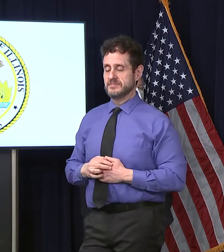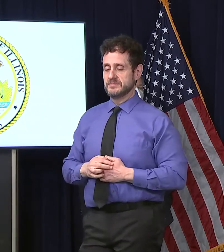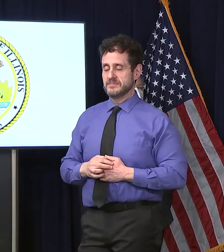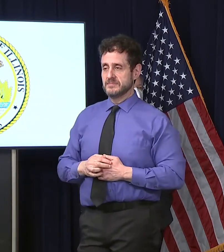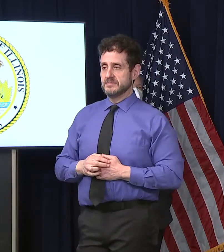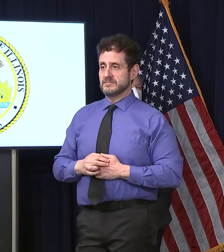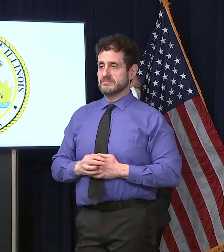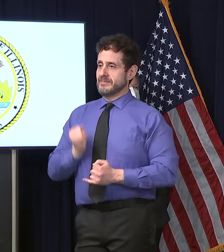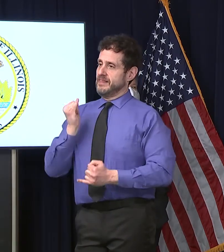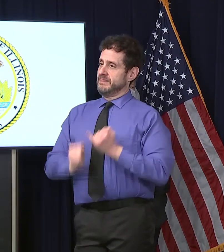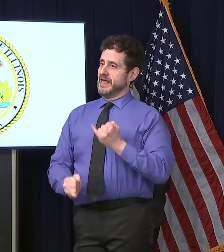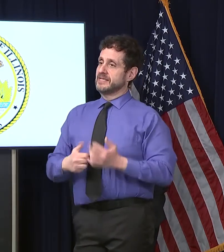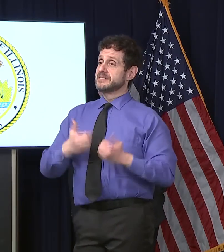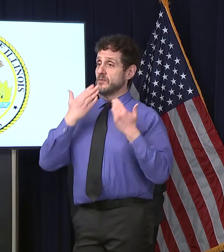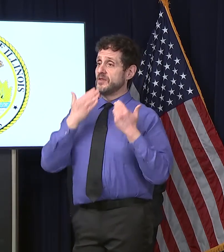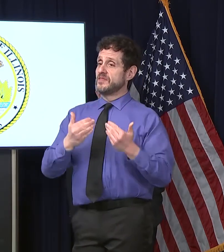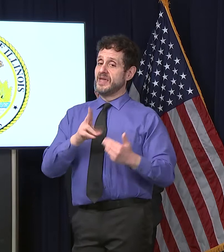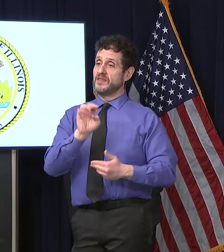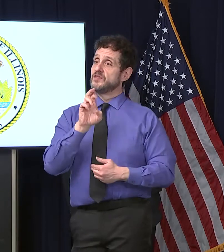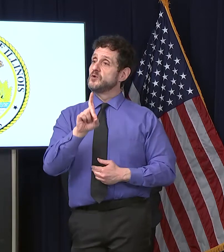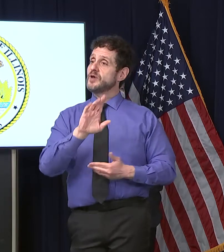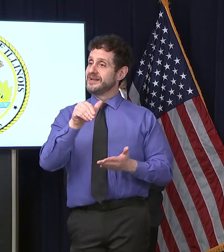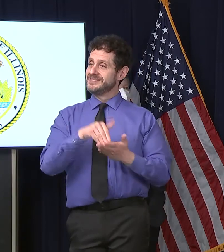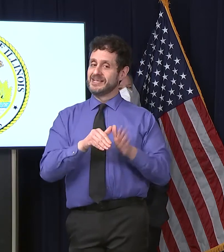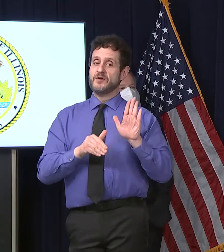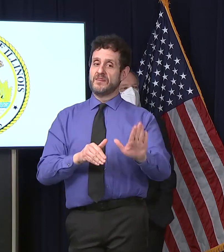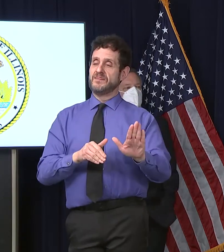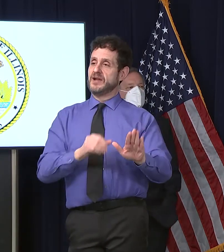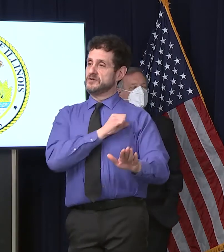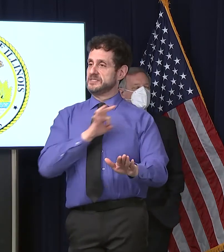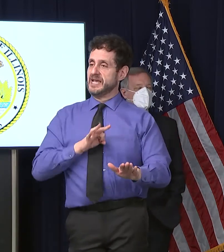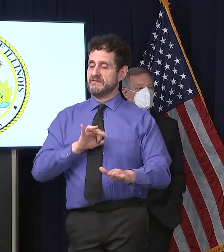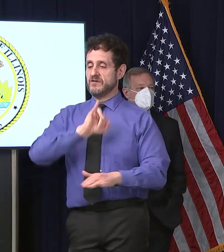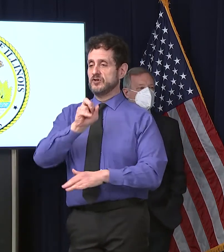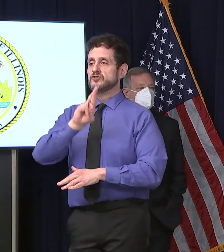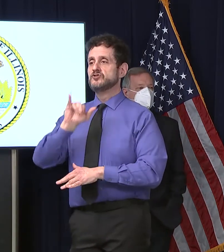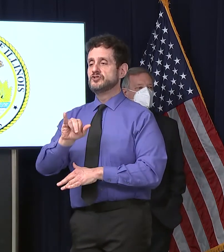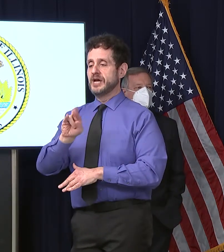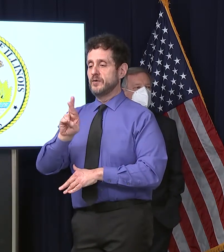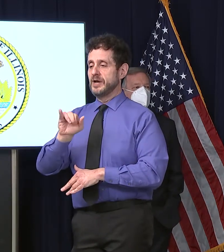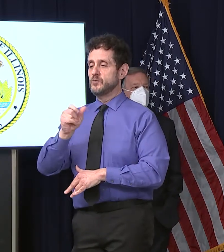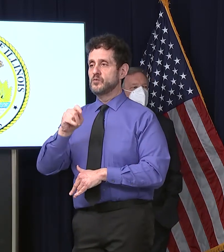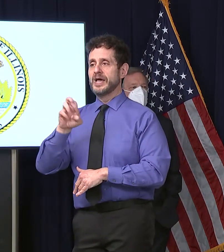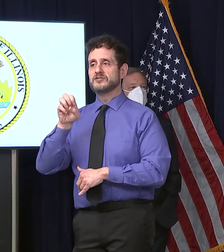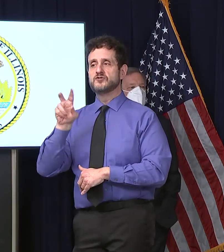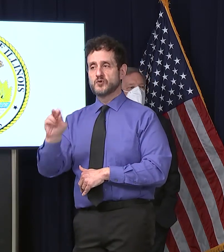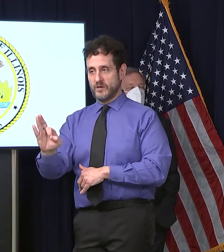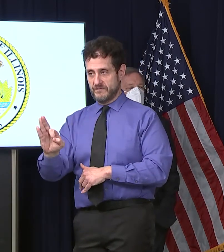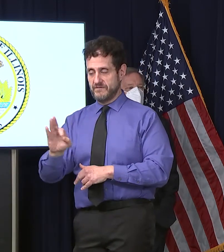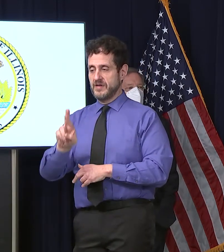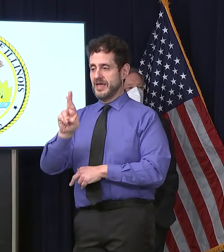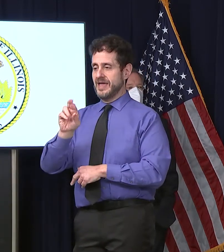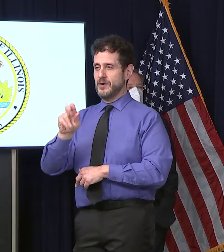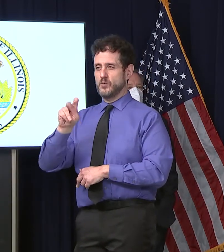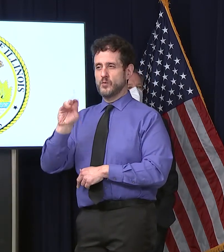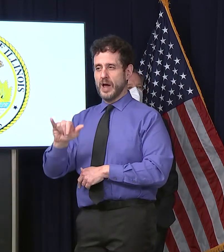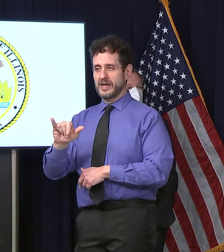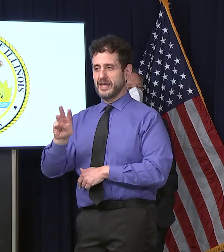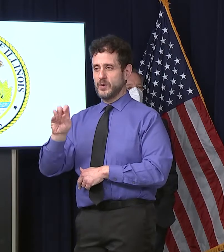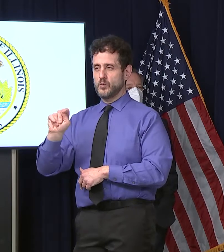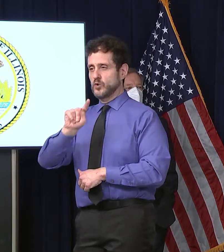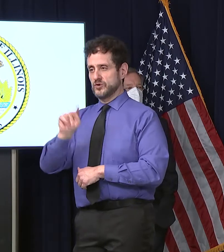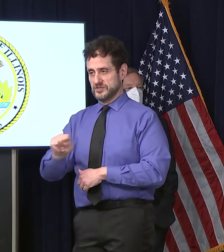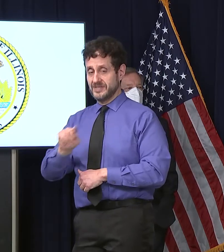I also want to thank the United Center team, Jerry Reinsdorf and Rocky Wirtz and their respective teams. As the